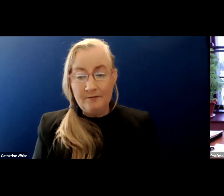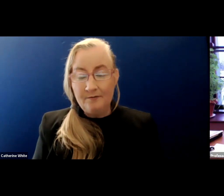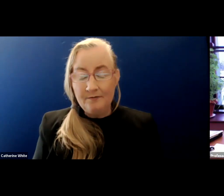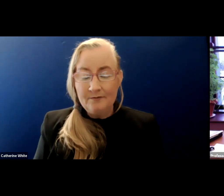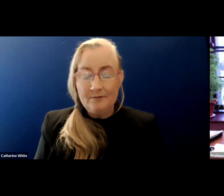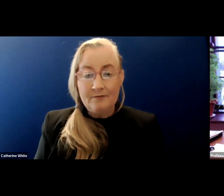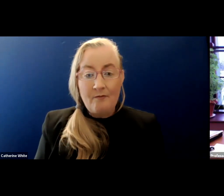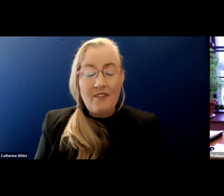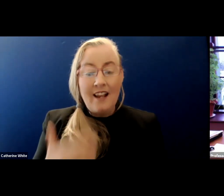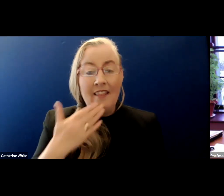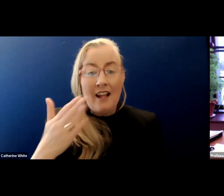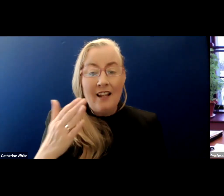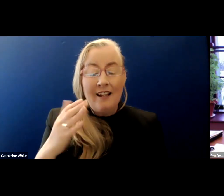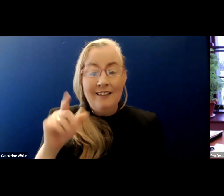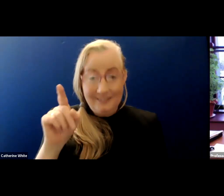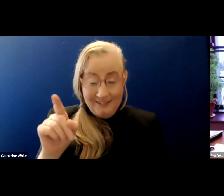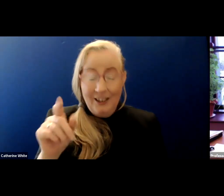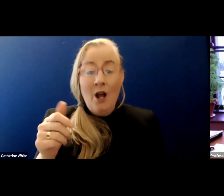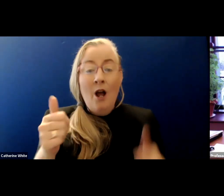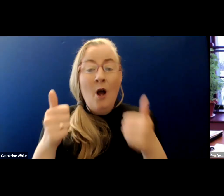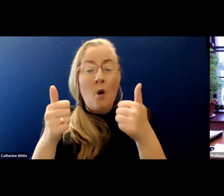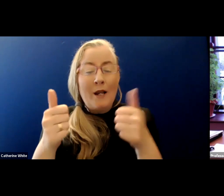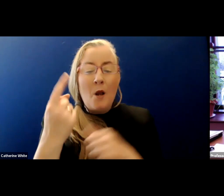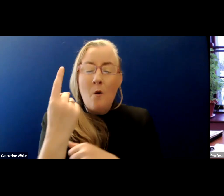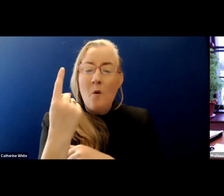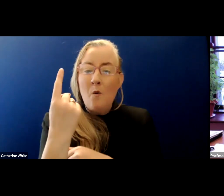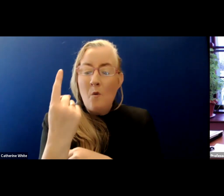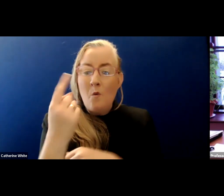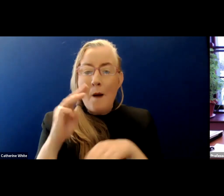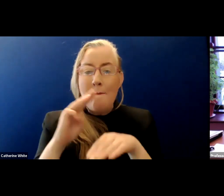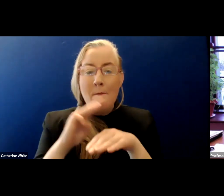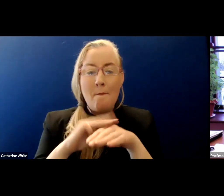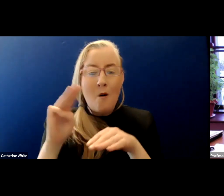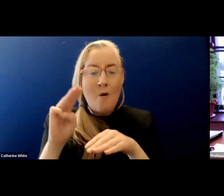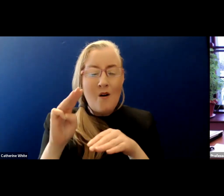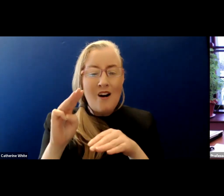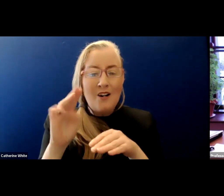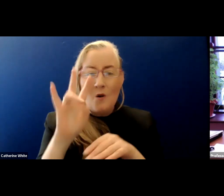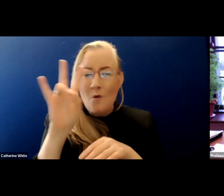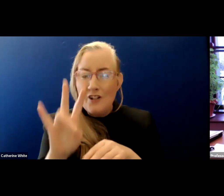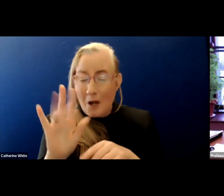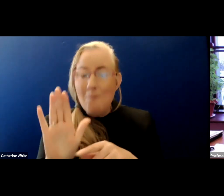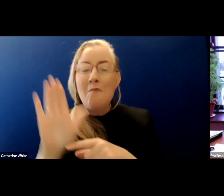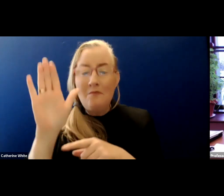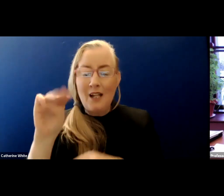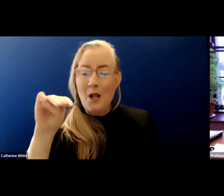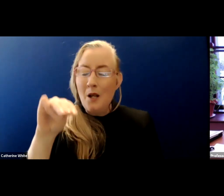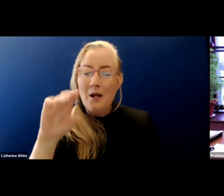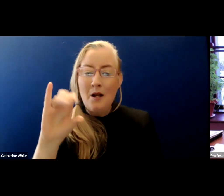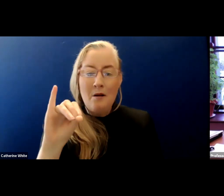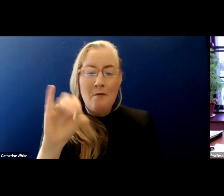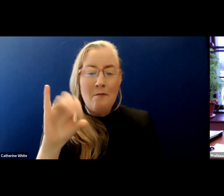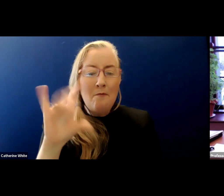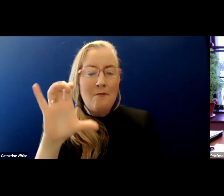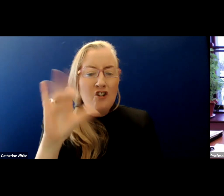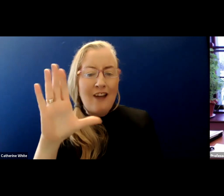Thanks, Erin. Okay, let's take one more round of questions. I see Michelle has her hand up, and if anyone else wants to